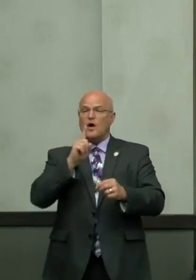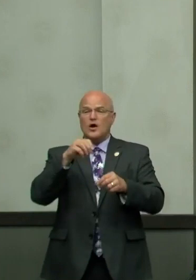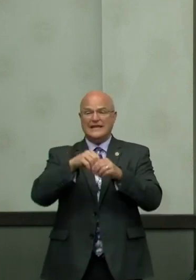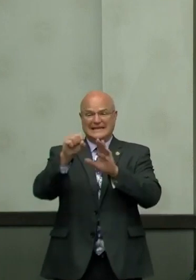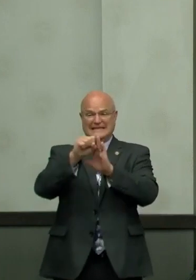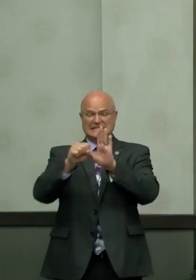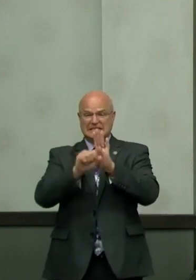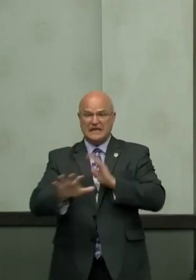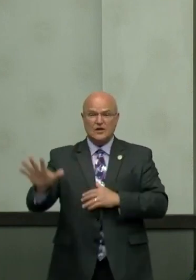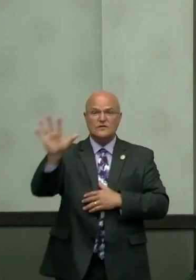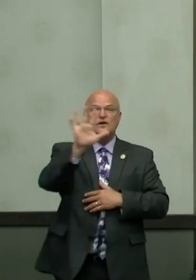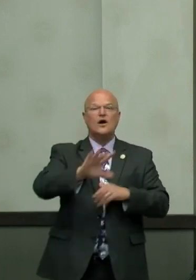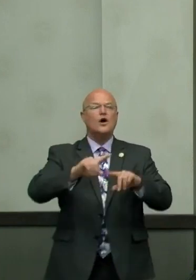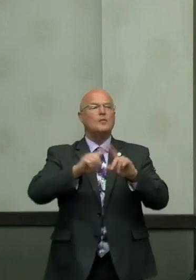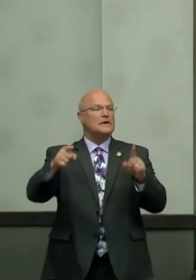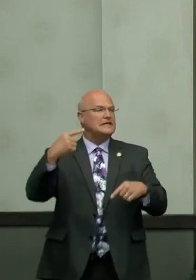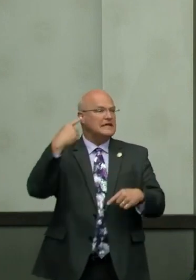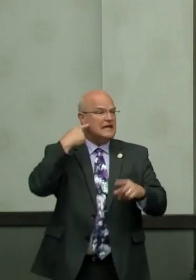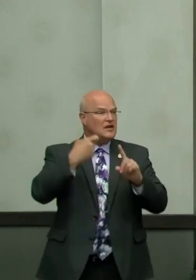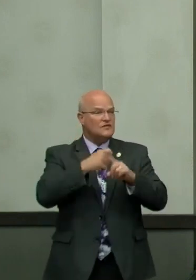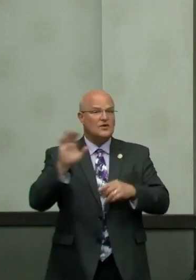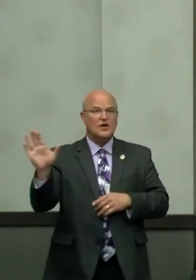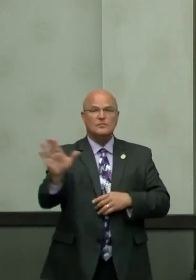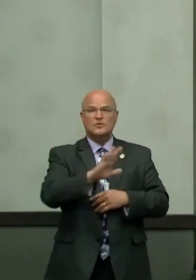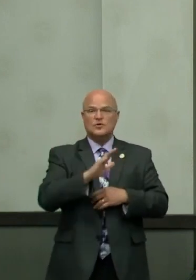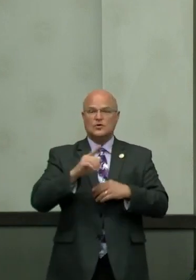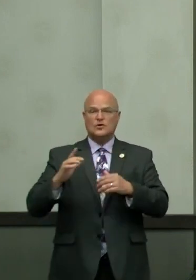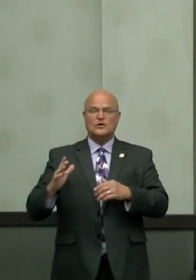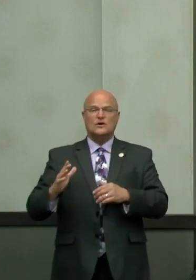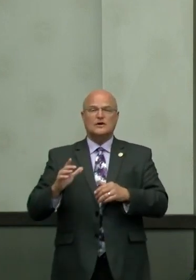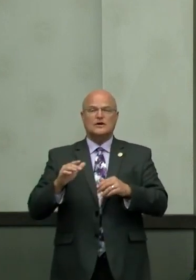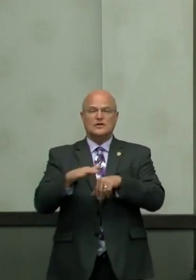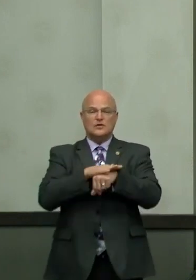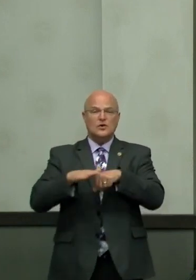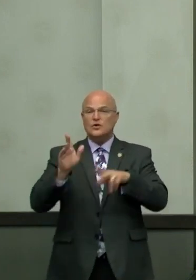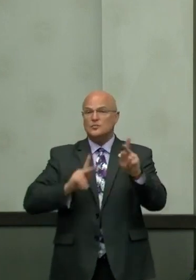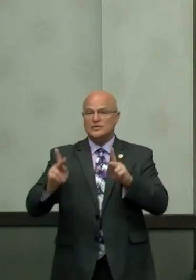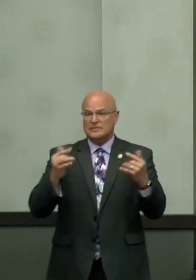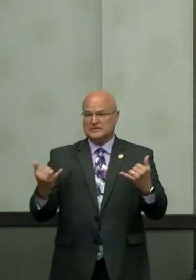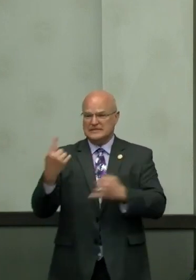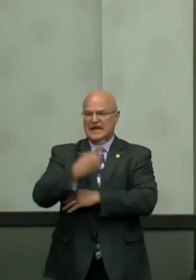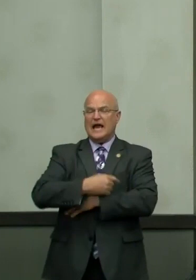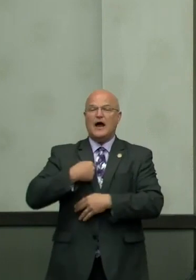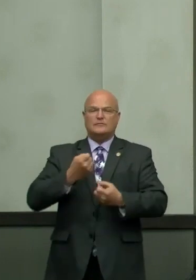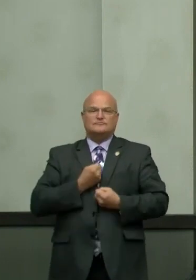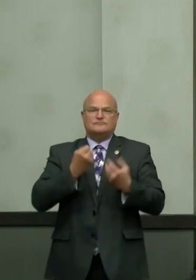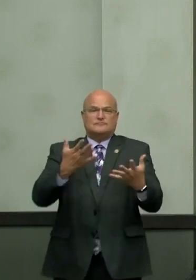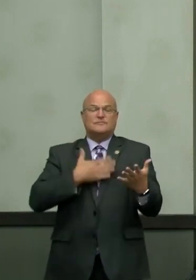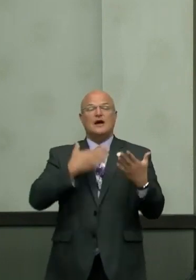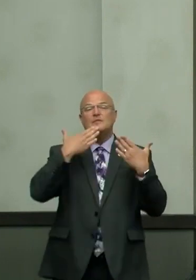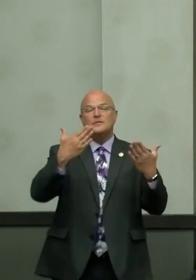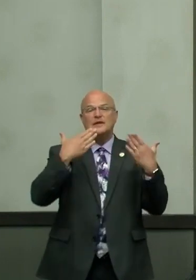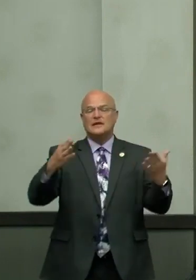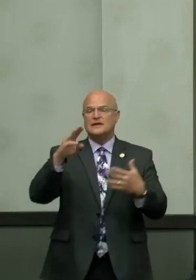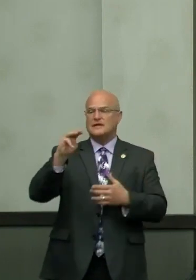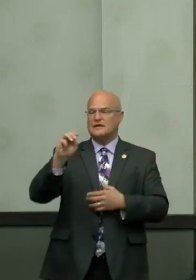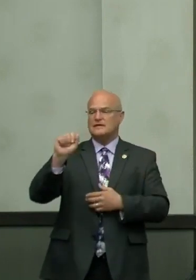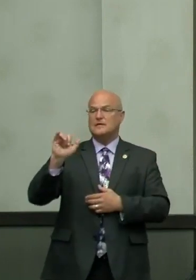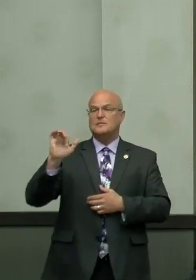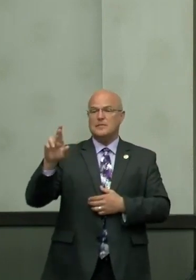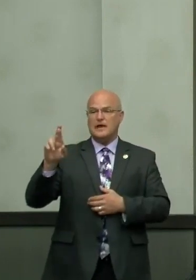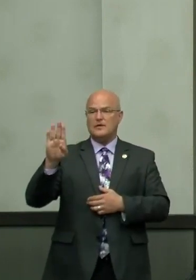in the state, but also to hear from your local officials today. And I want to express my appreciation to Mayor